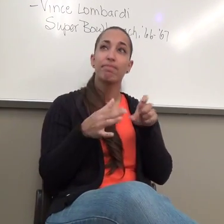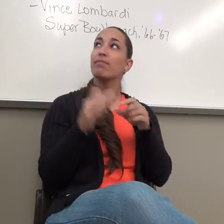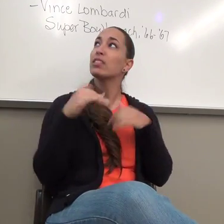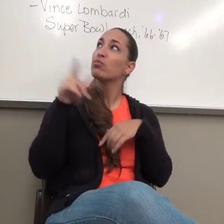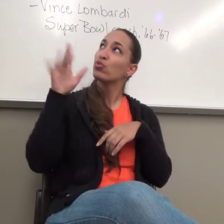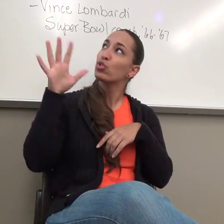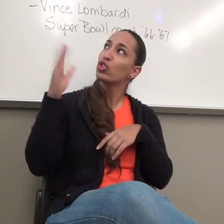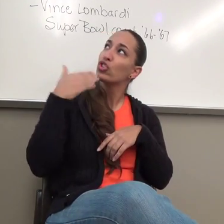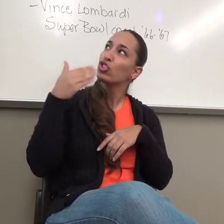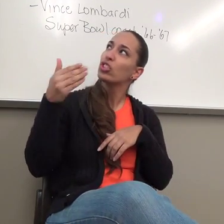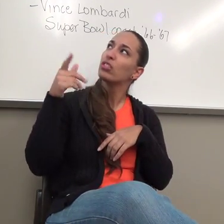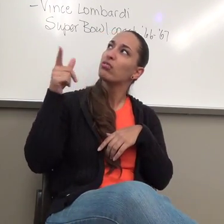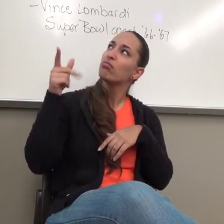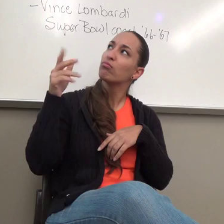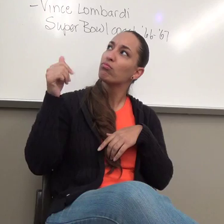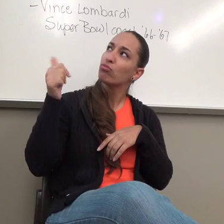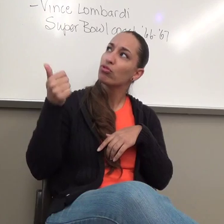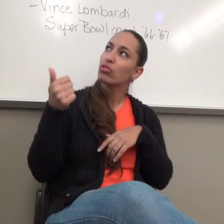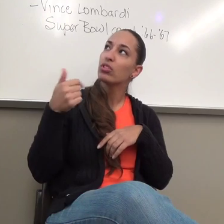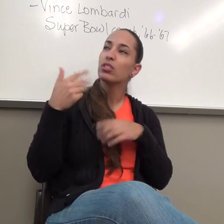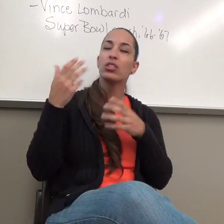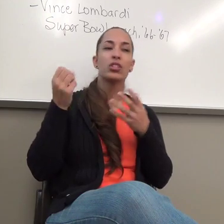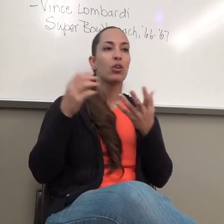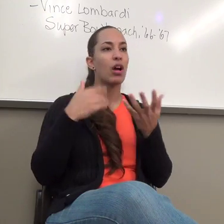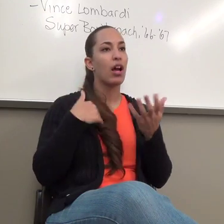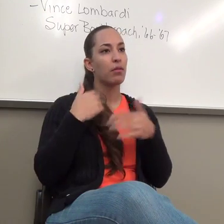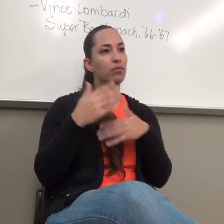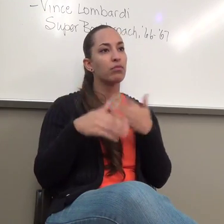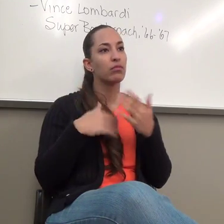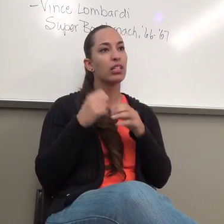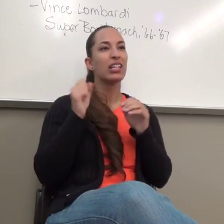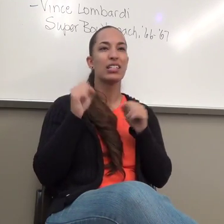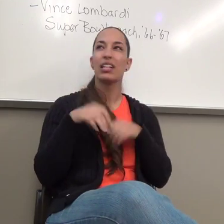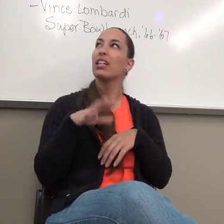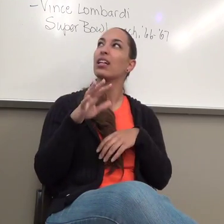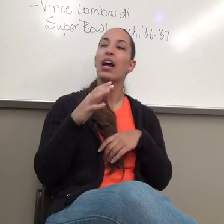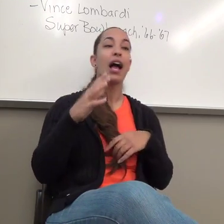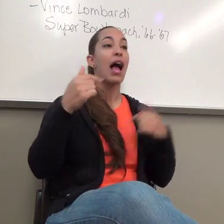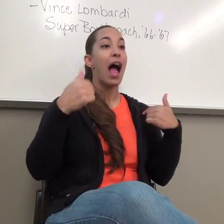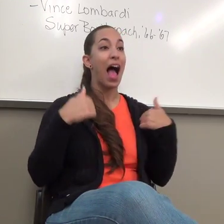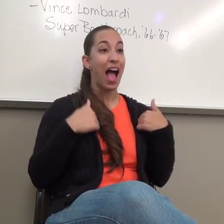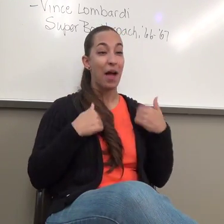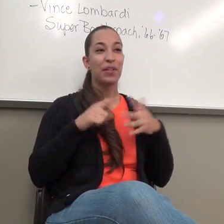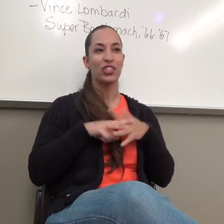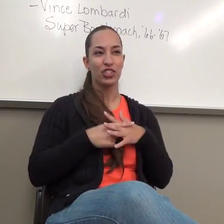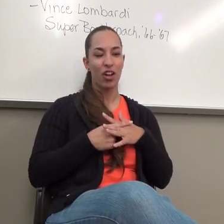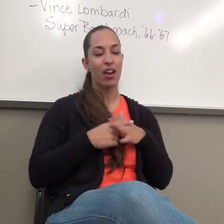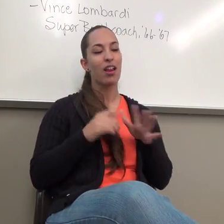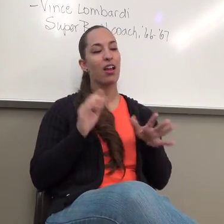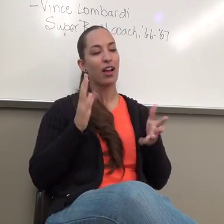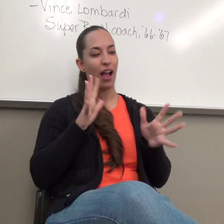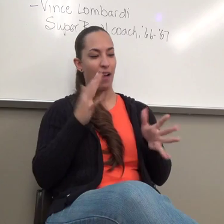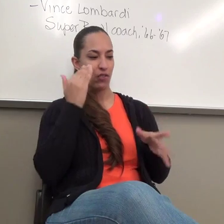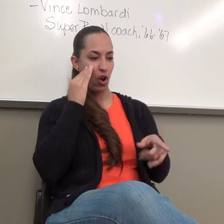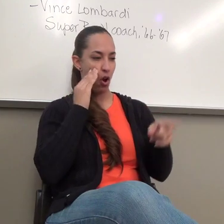good. So I'm beginning to get to where I can kind of see, yeah, that's about 300 words. But if they look short, I'm going to get back in